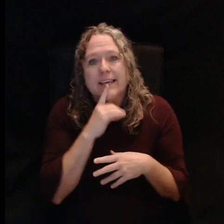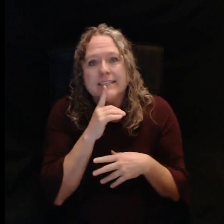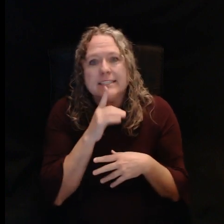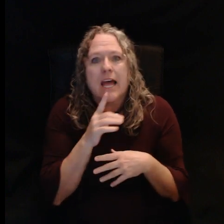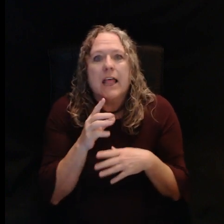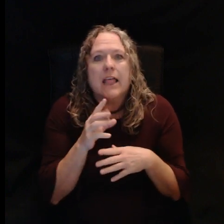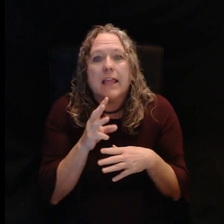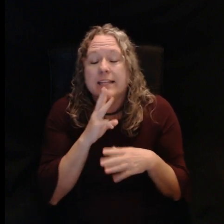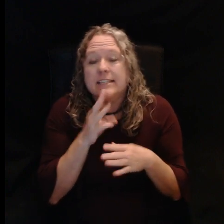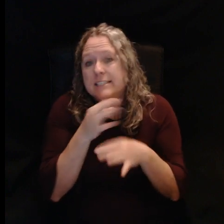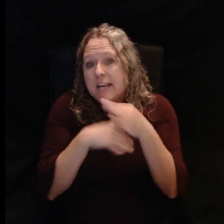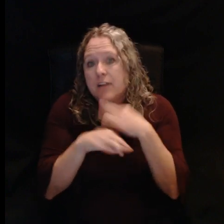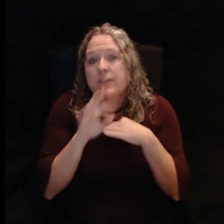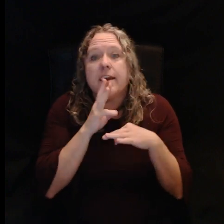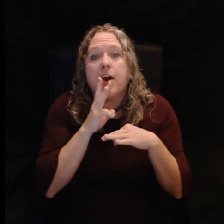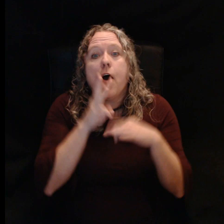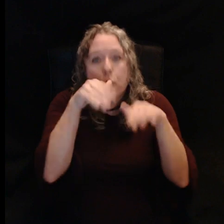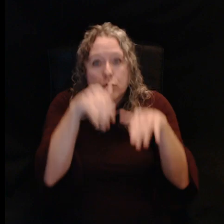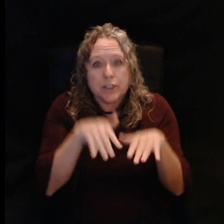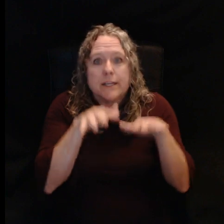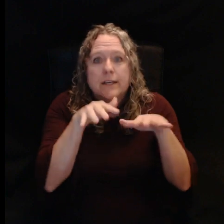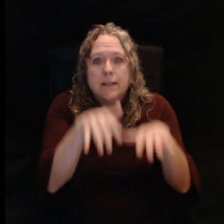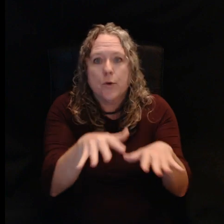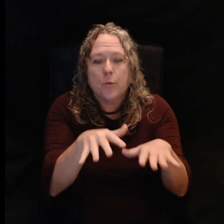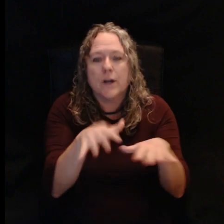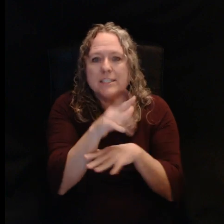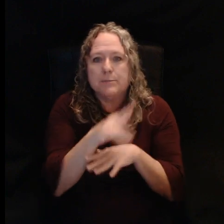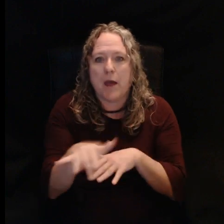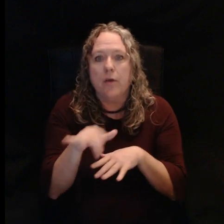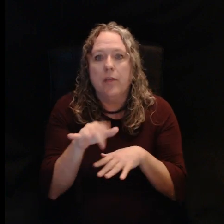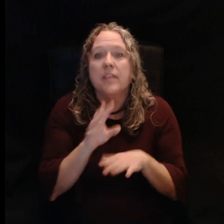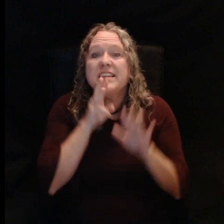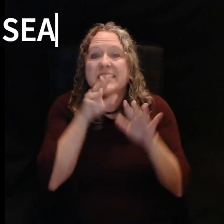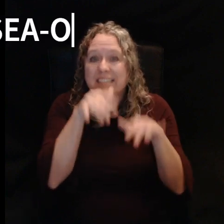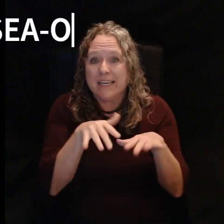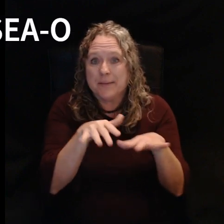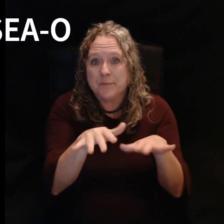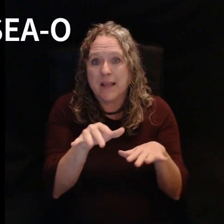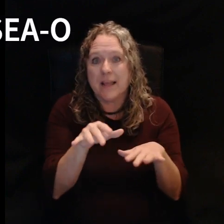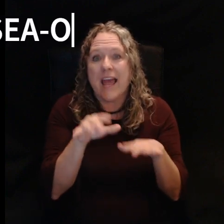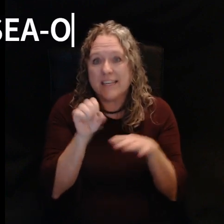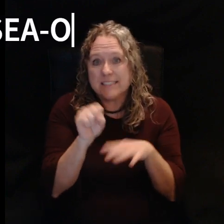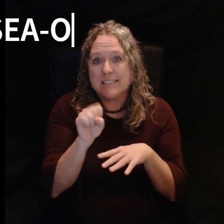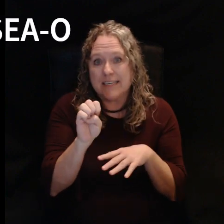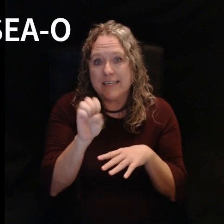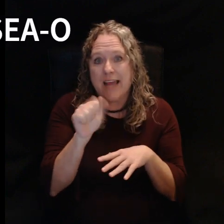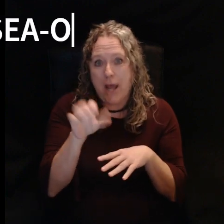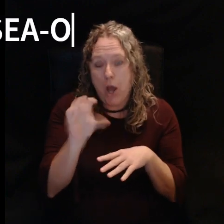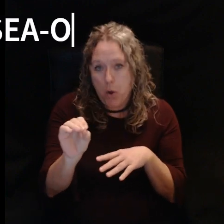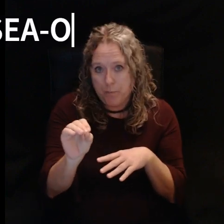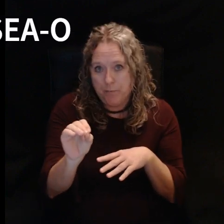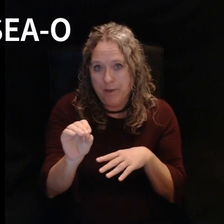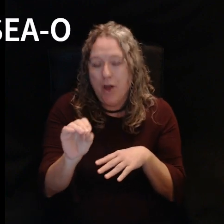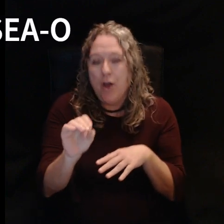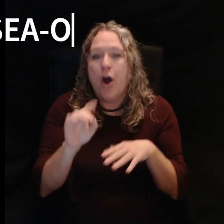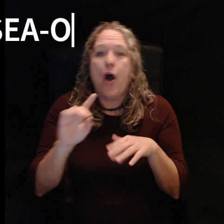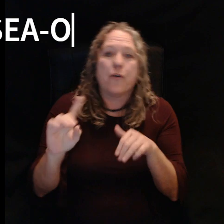is, instead of the ocean, we're going to spell the sea. SEAO. Our